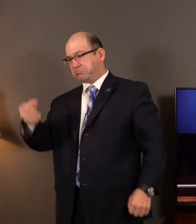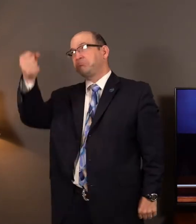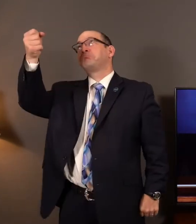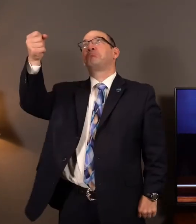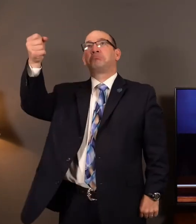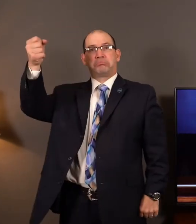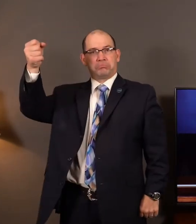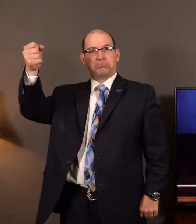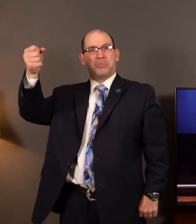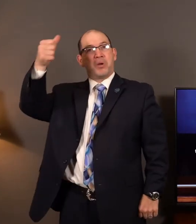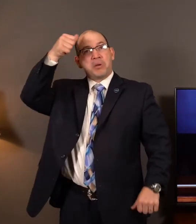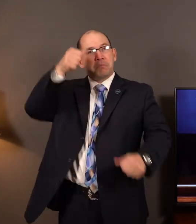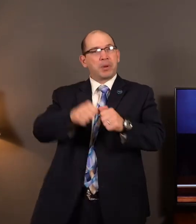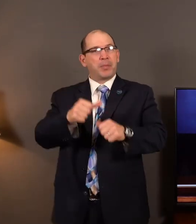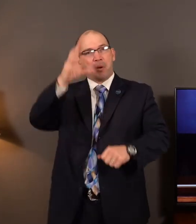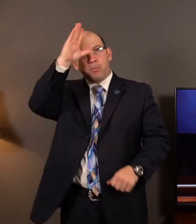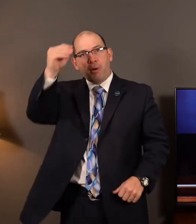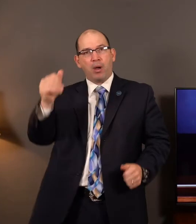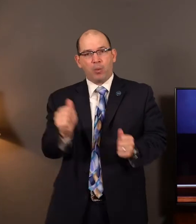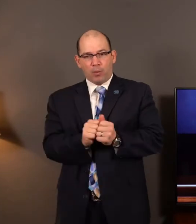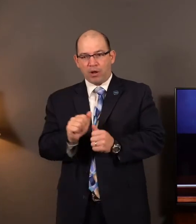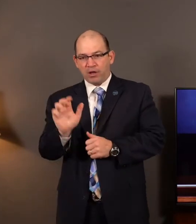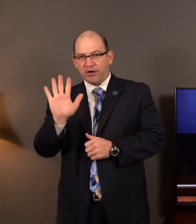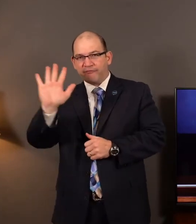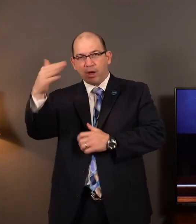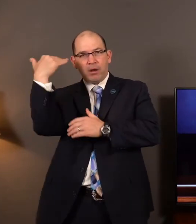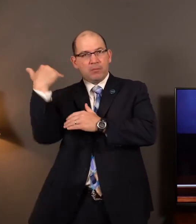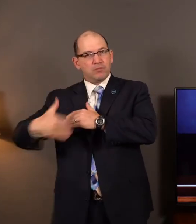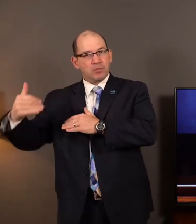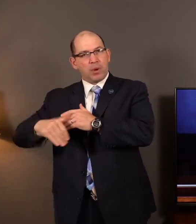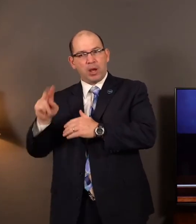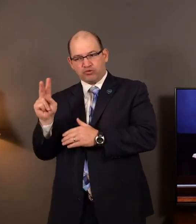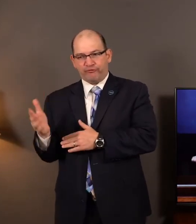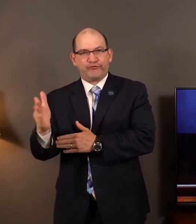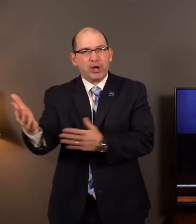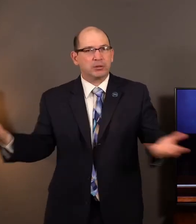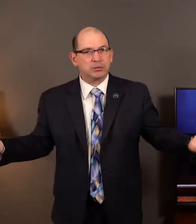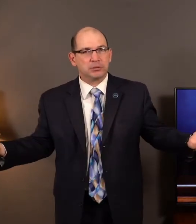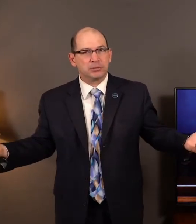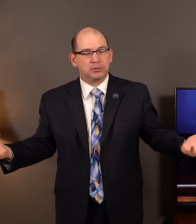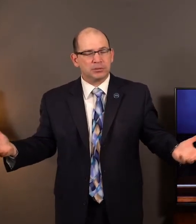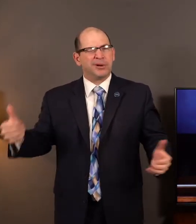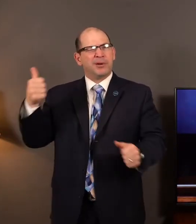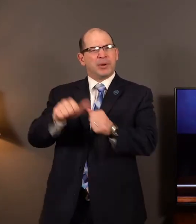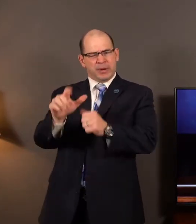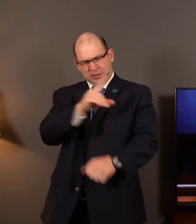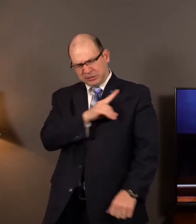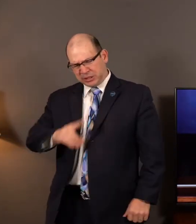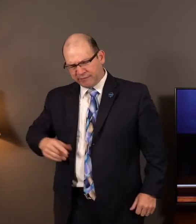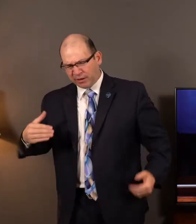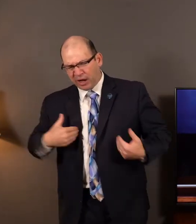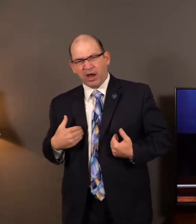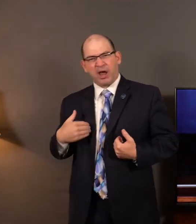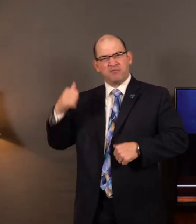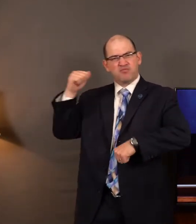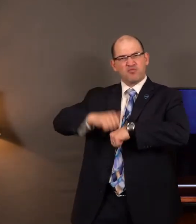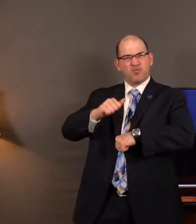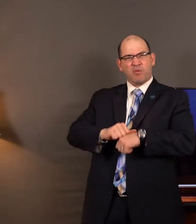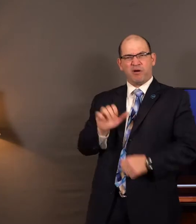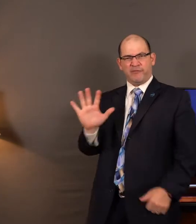about the lad? He just had five loaves and two fishes. And how about David? What is that? It's just a sling and some stones. And Gideon, what do you have?